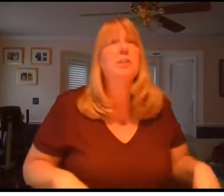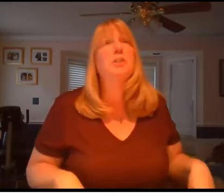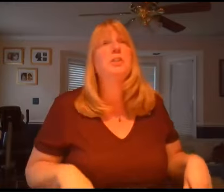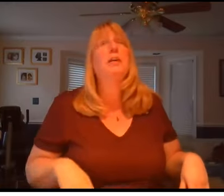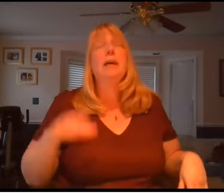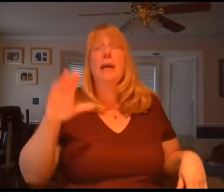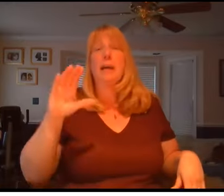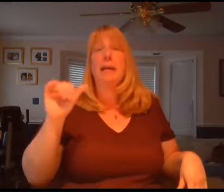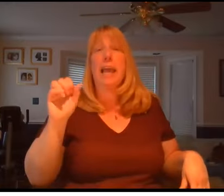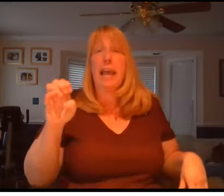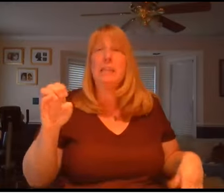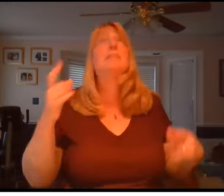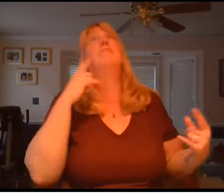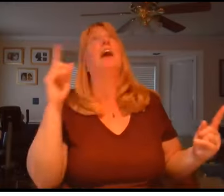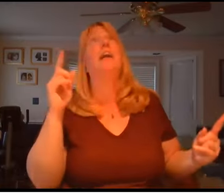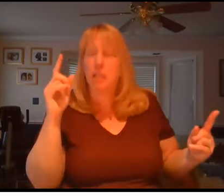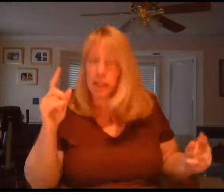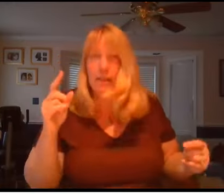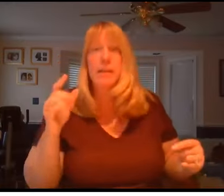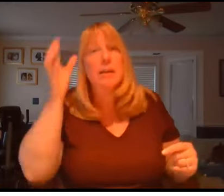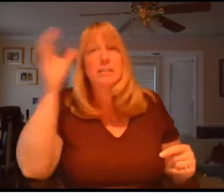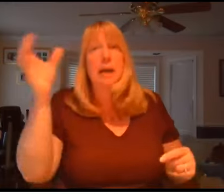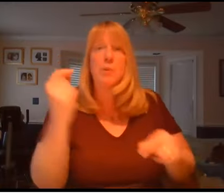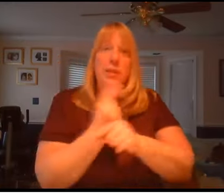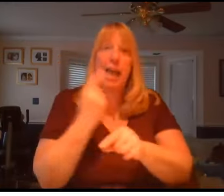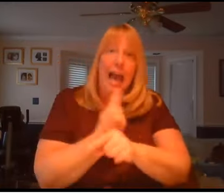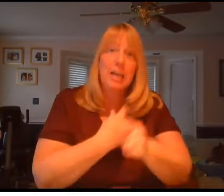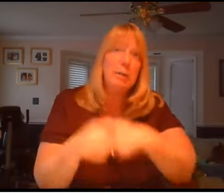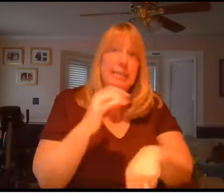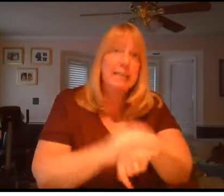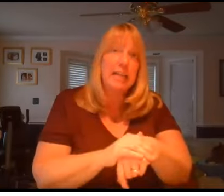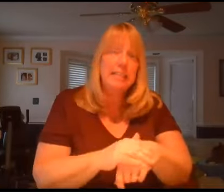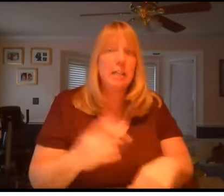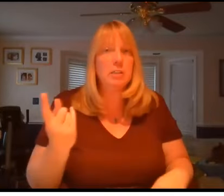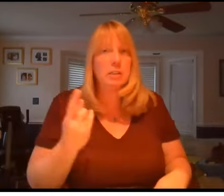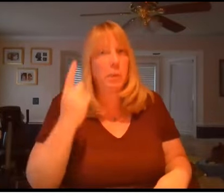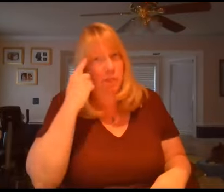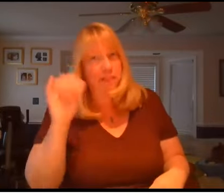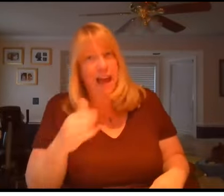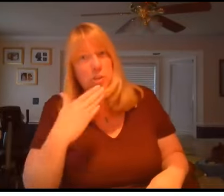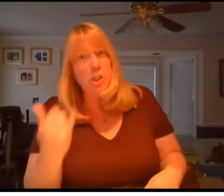So there's always like visual English, sign English, SEE, finally conceptual.